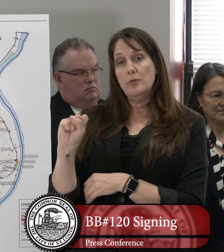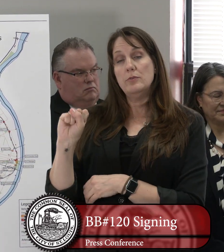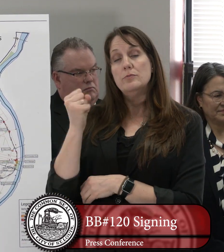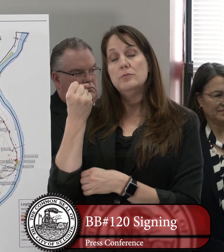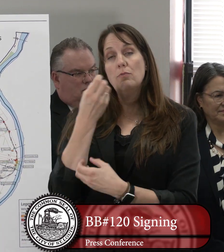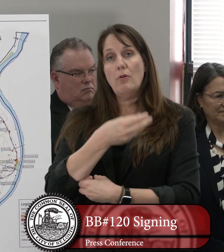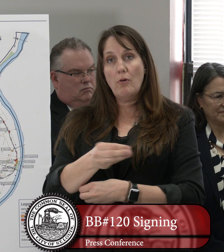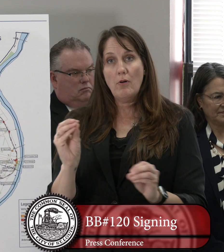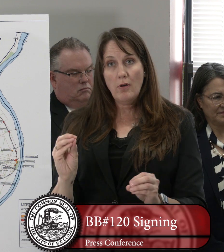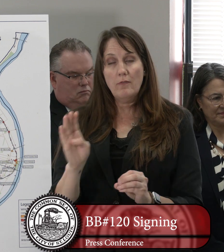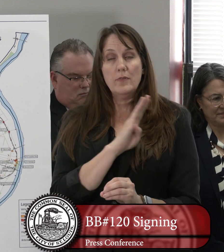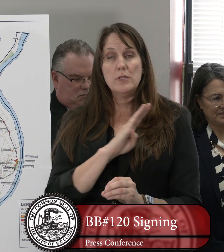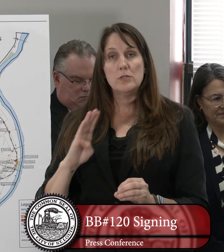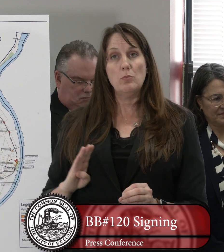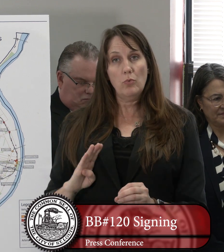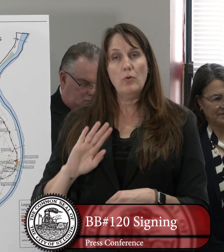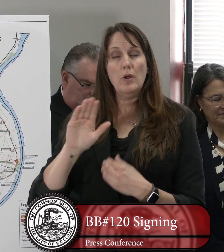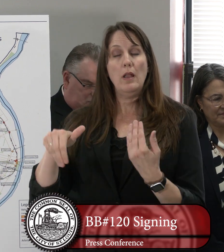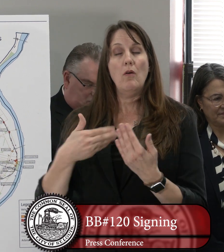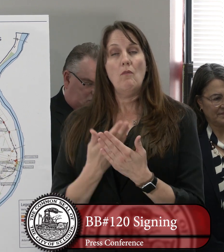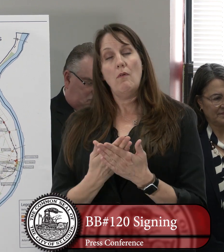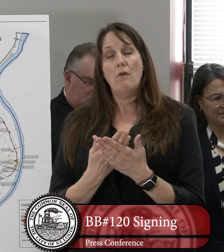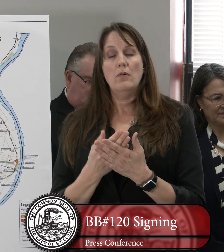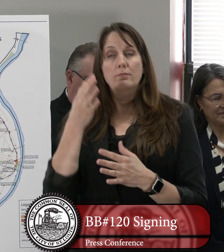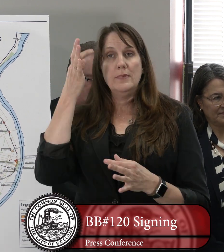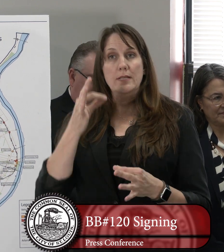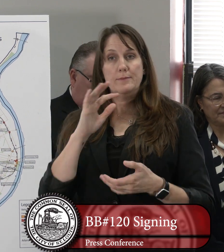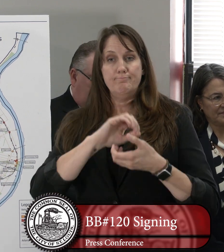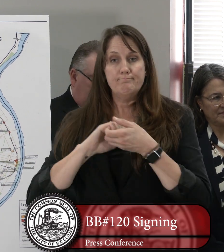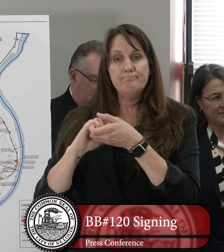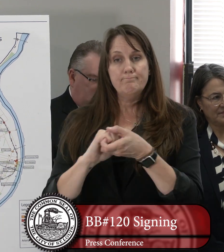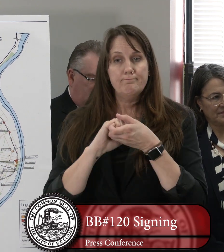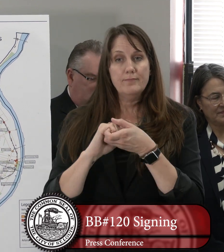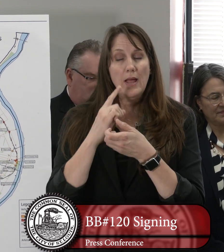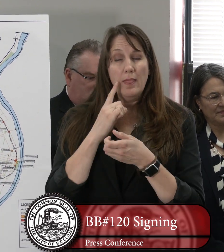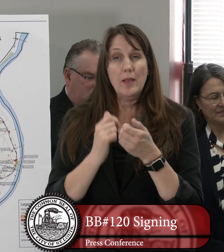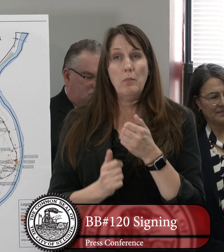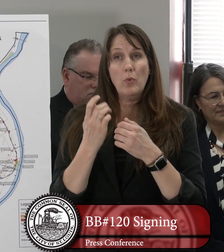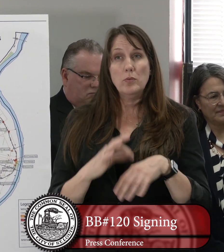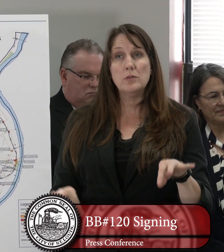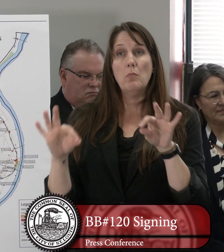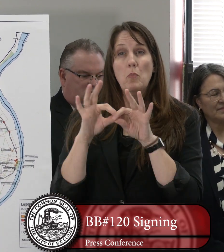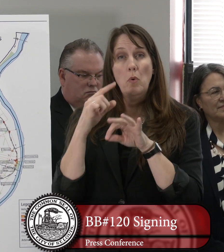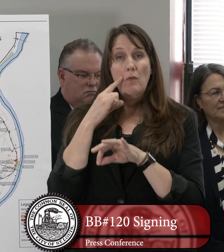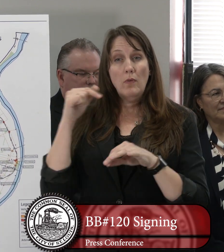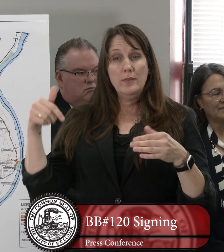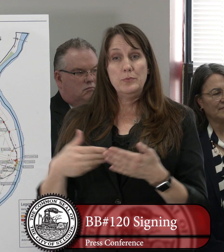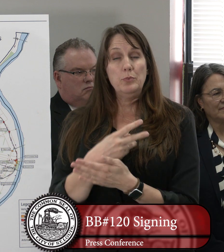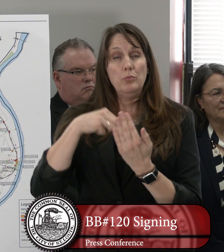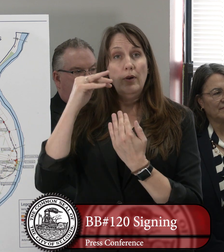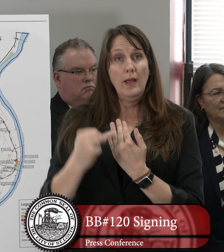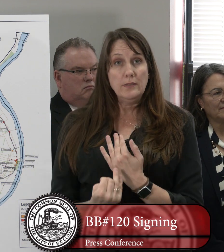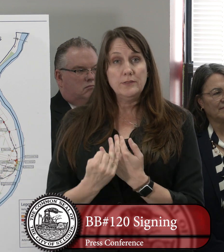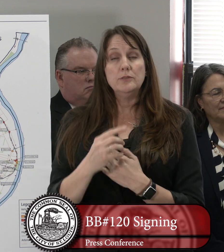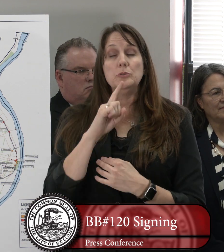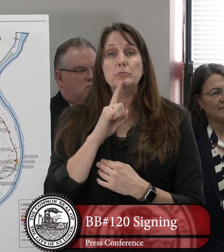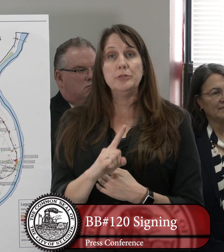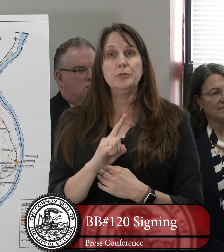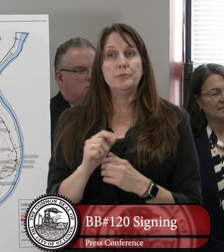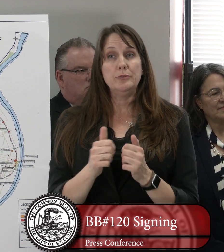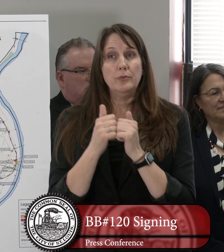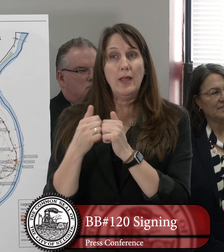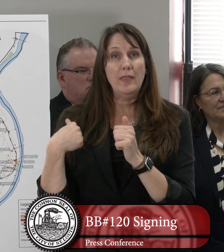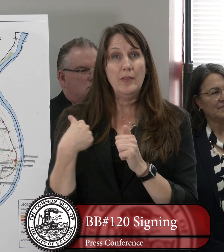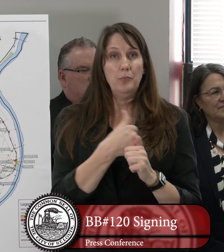come together to work together. And I think the most important thing we can do in the Brickline Greenway is to make sure that together we